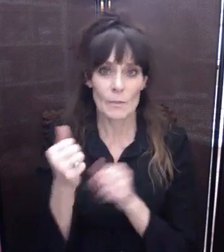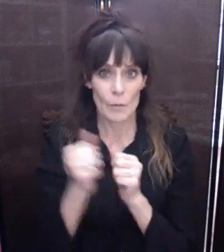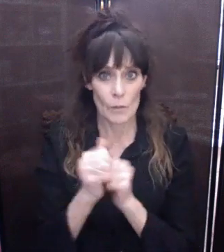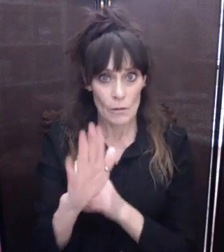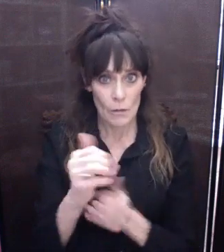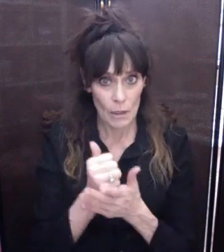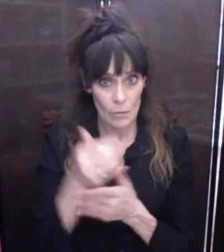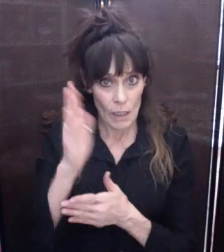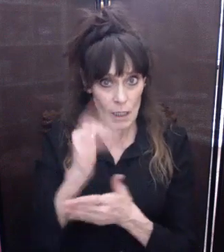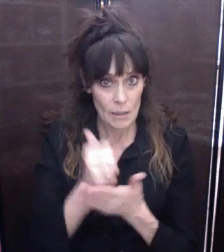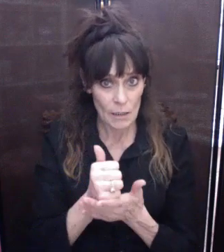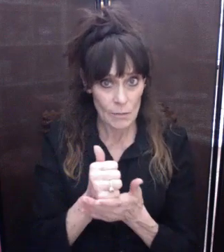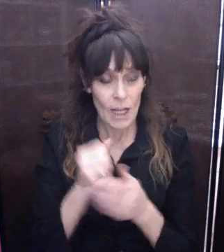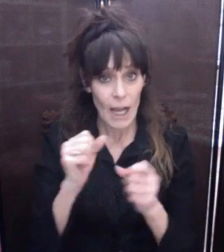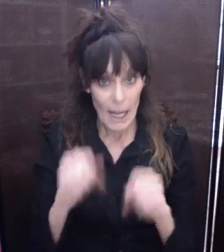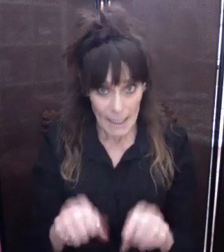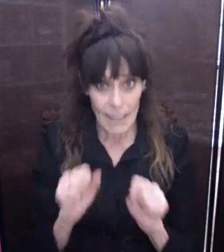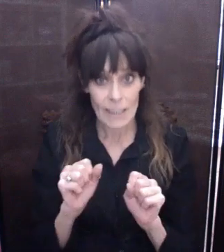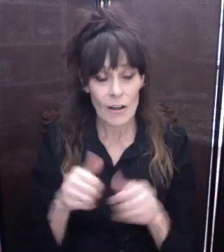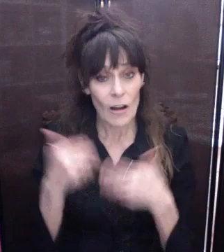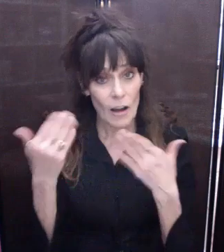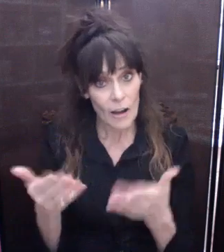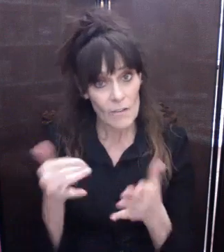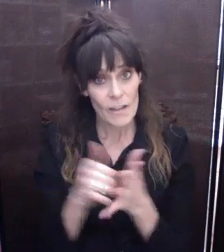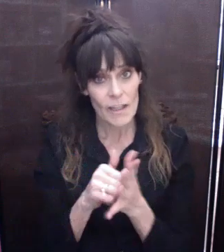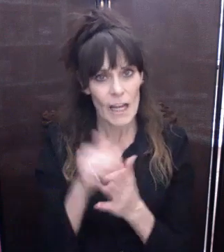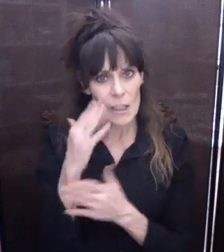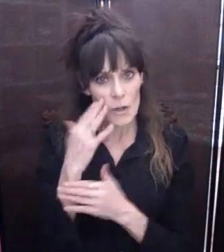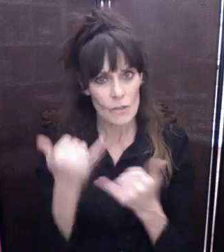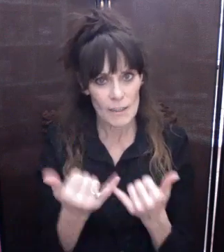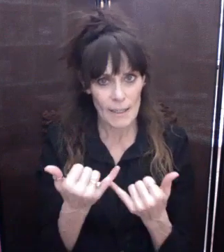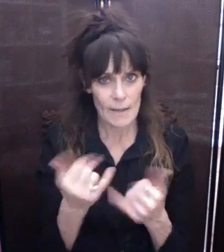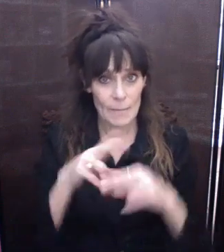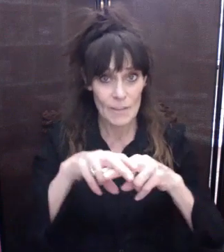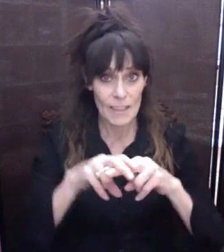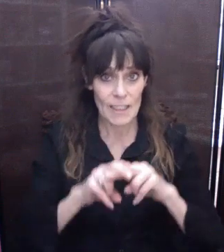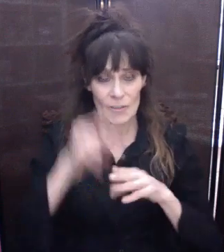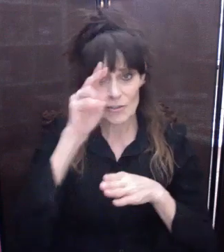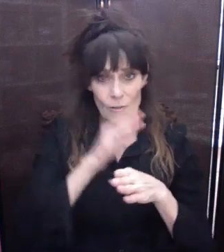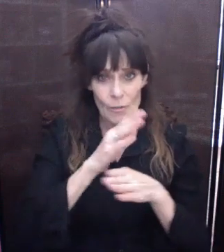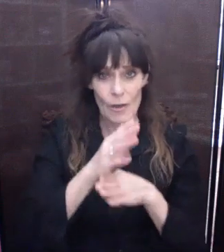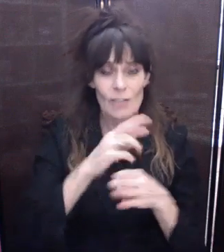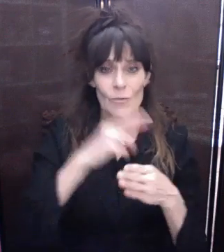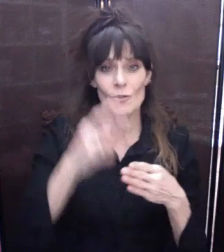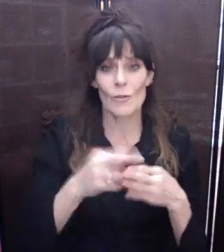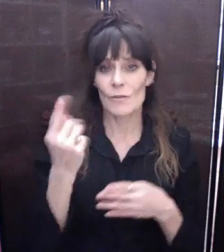help, I can offer that, because I know today that I'm sitting here sober as a result of something that a guy carried to